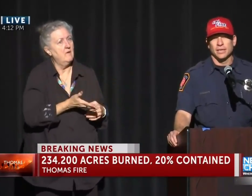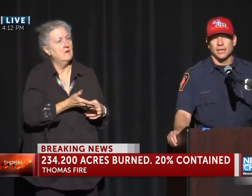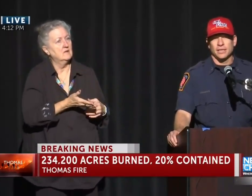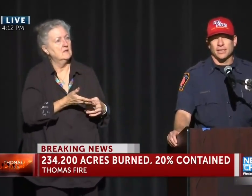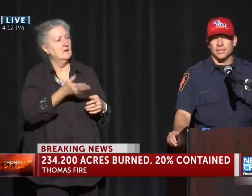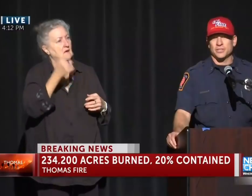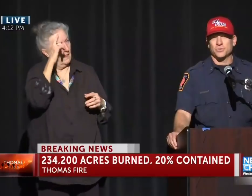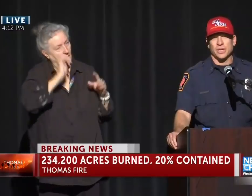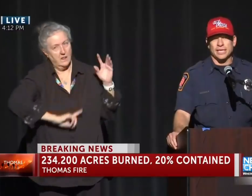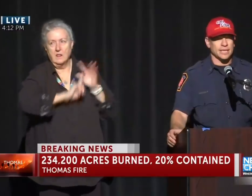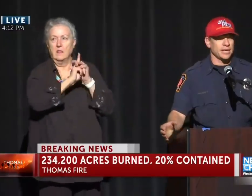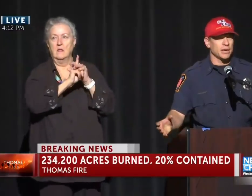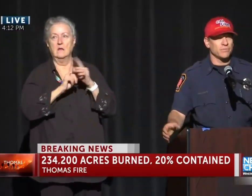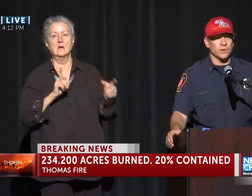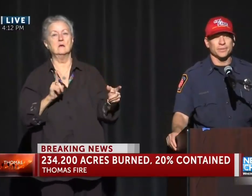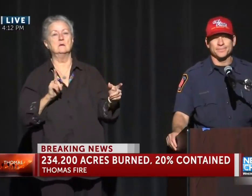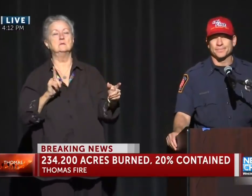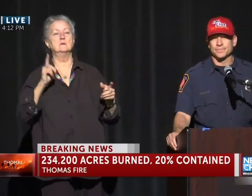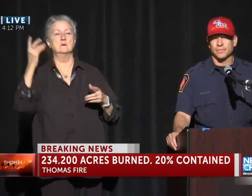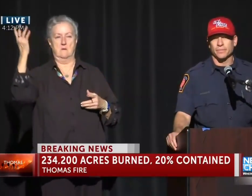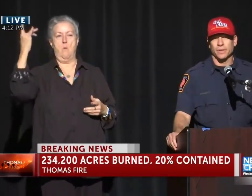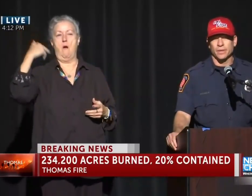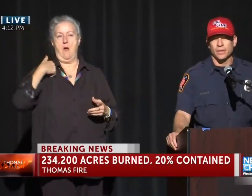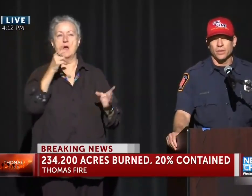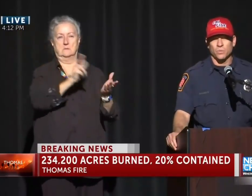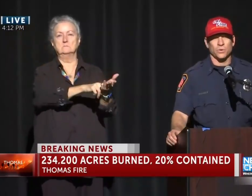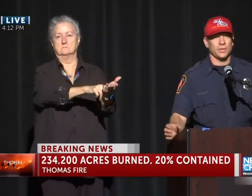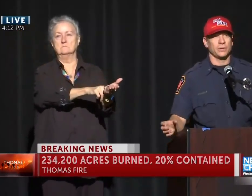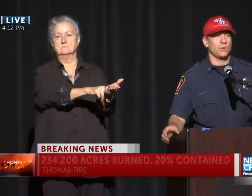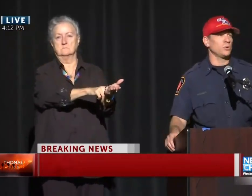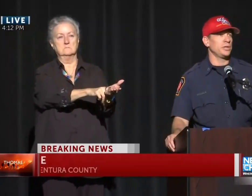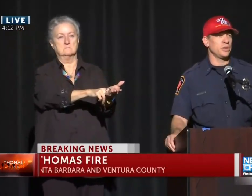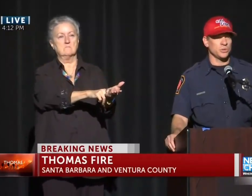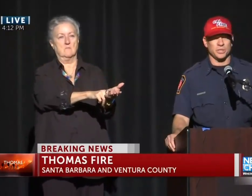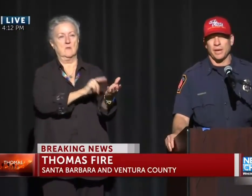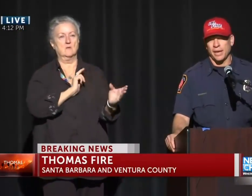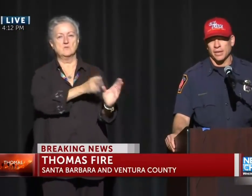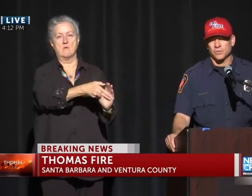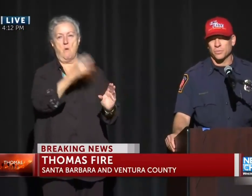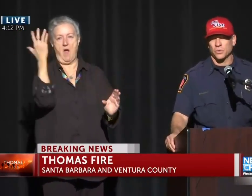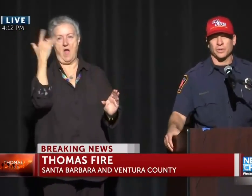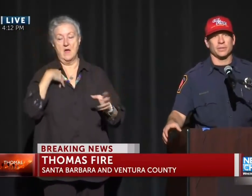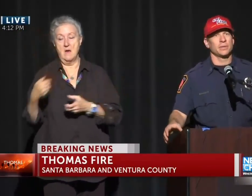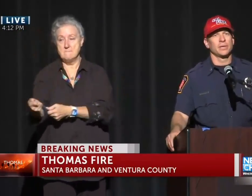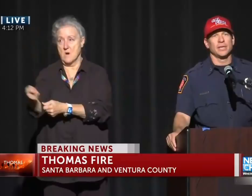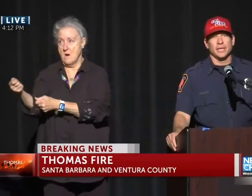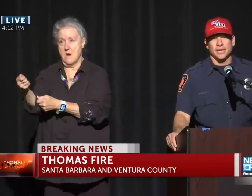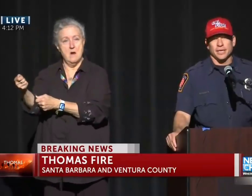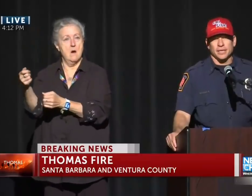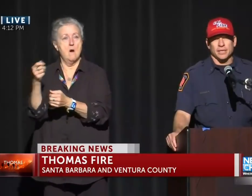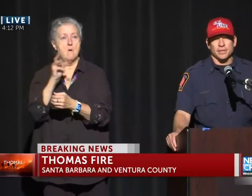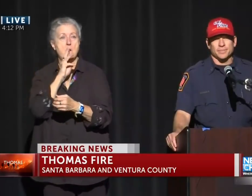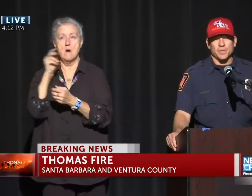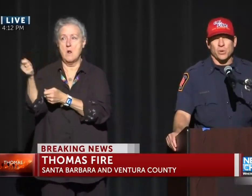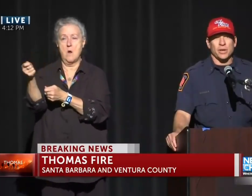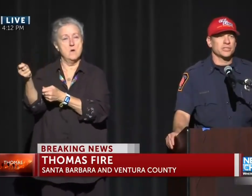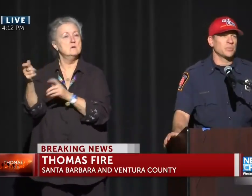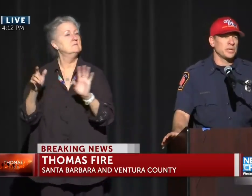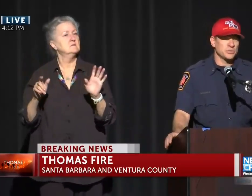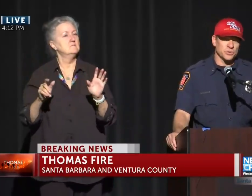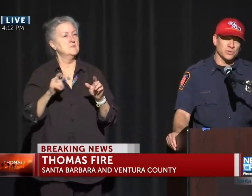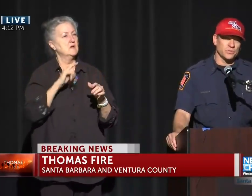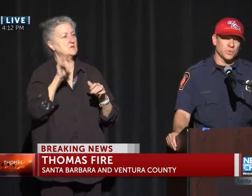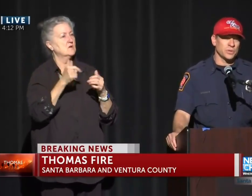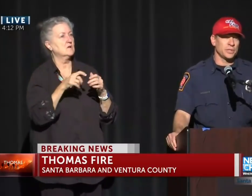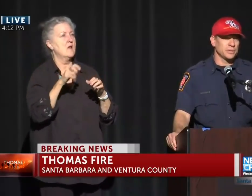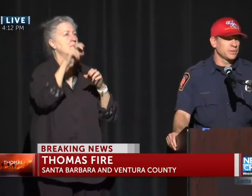me that this is what I signed up for. More than holding a hose in my hand, more than going